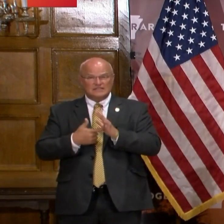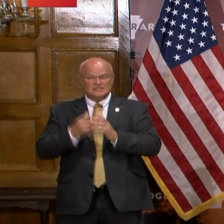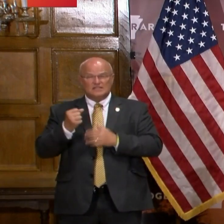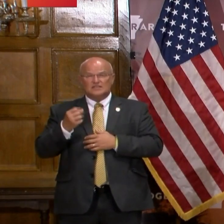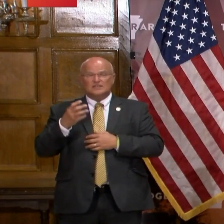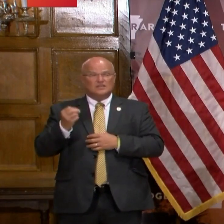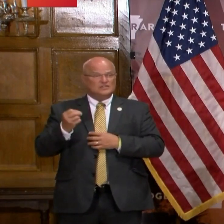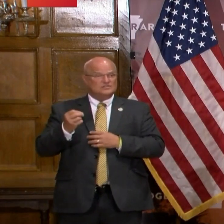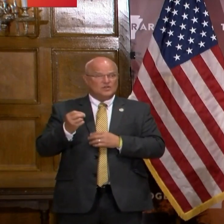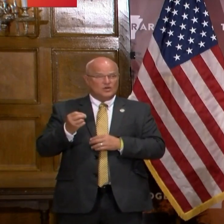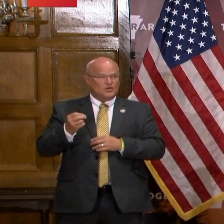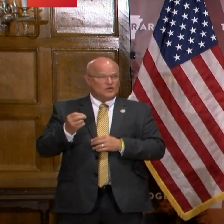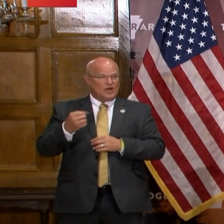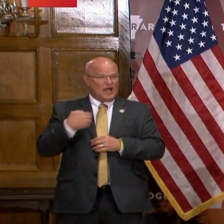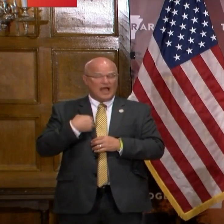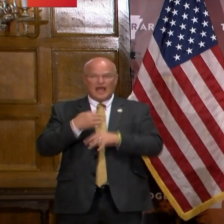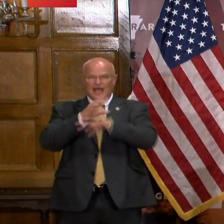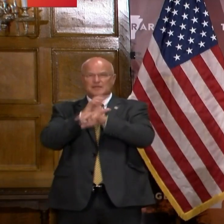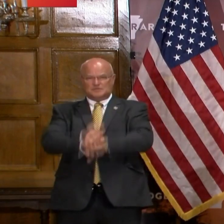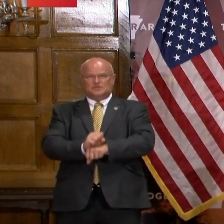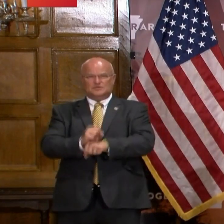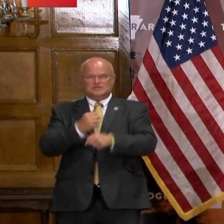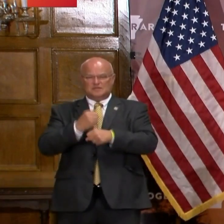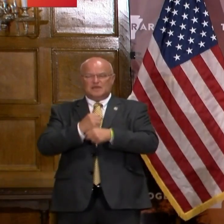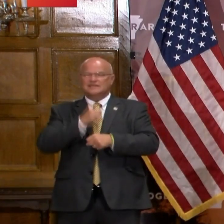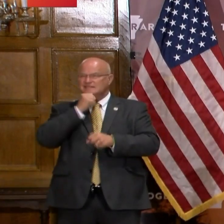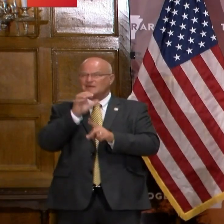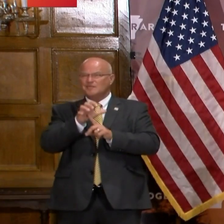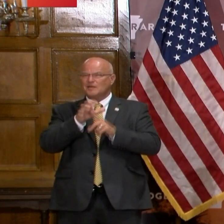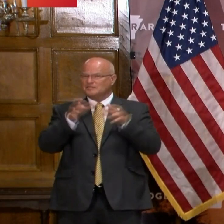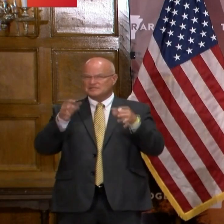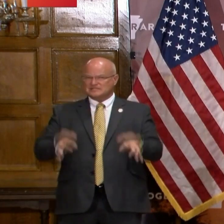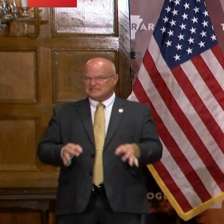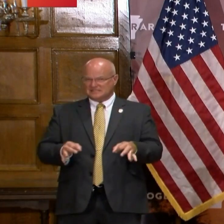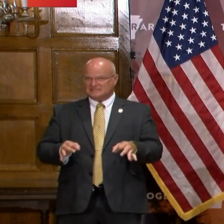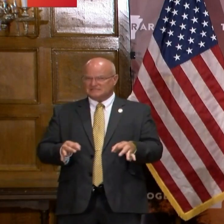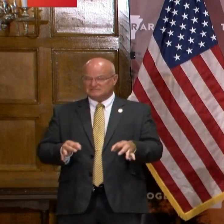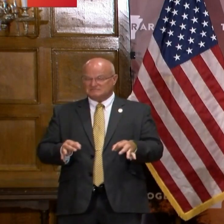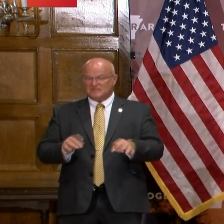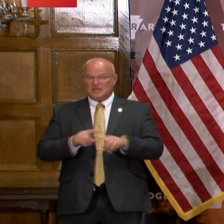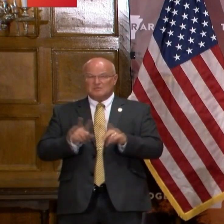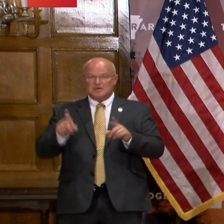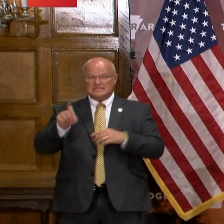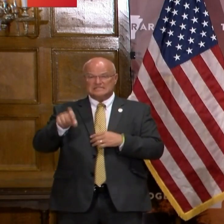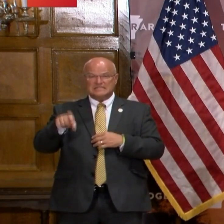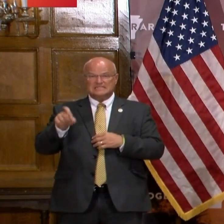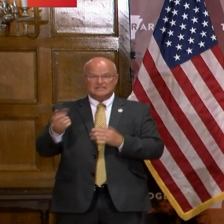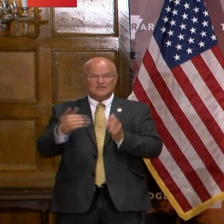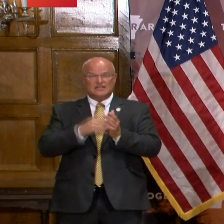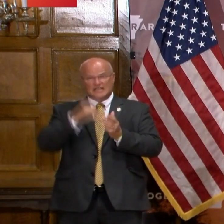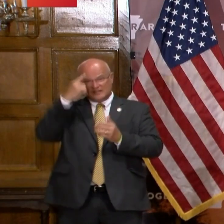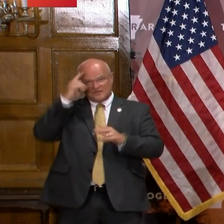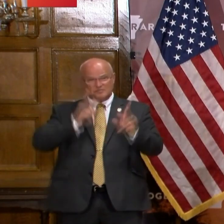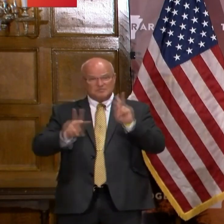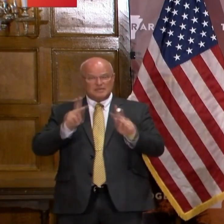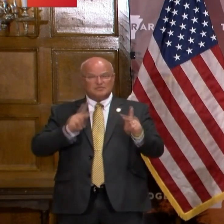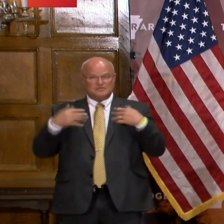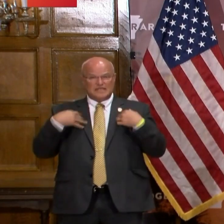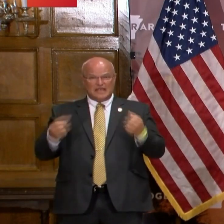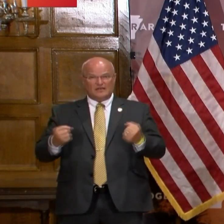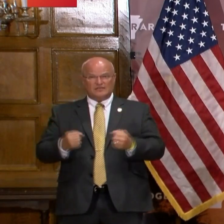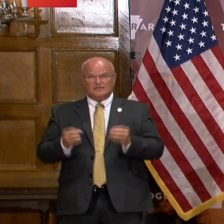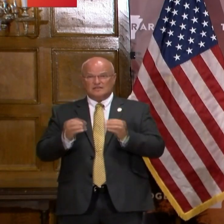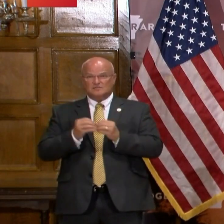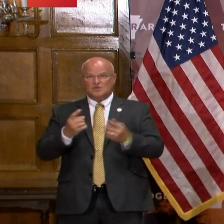And so I'm used to having to make some unpopular decisions, but it's necessary again for the public health.